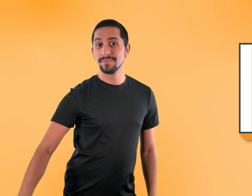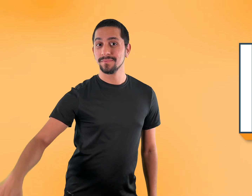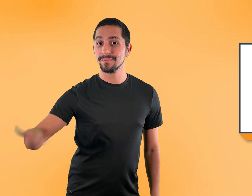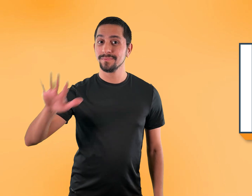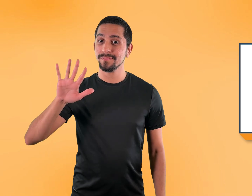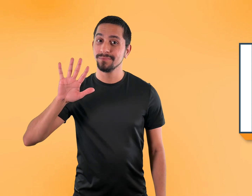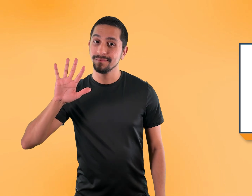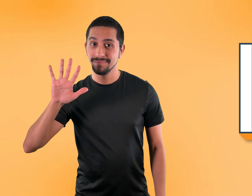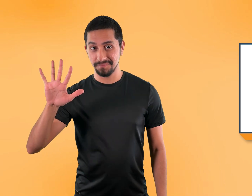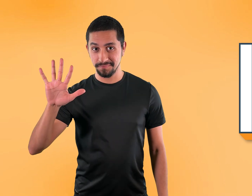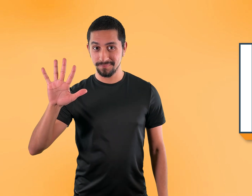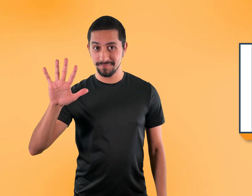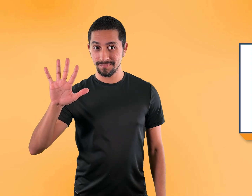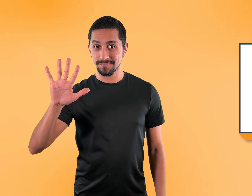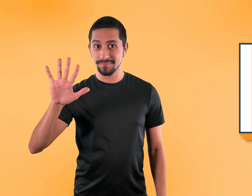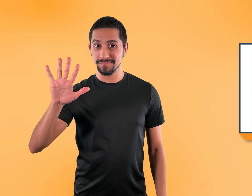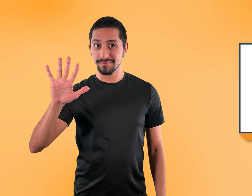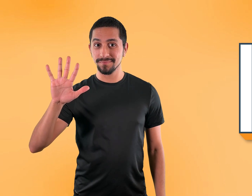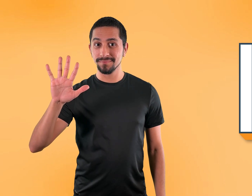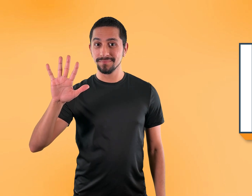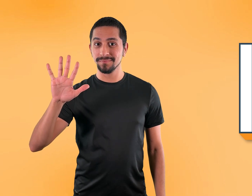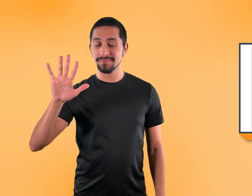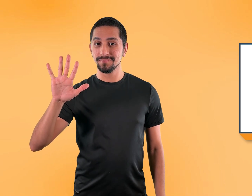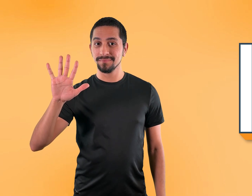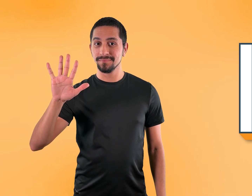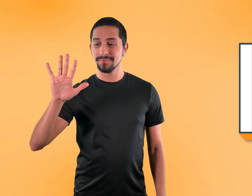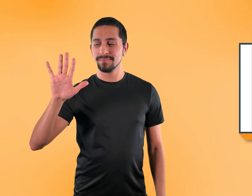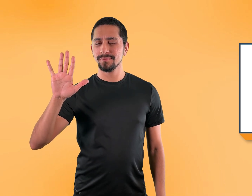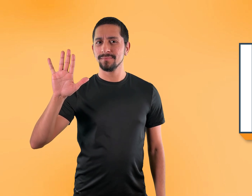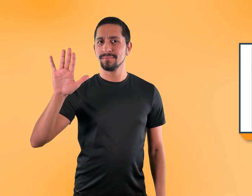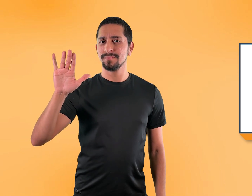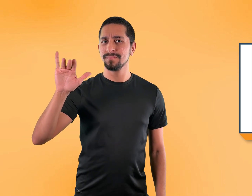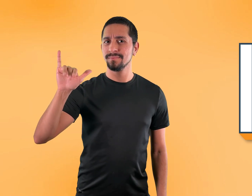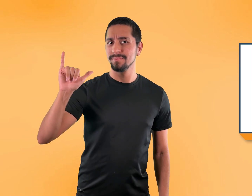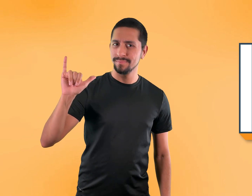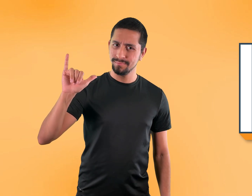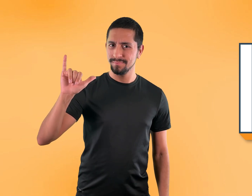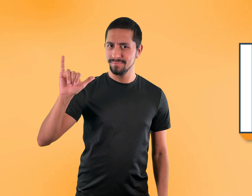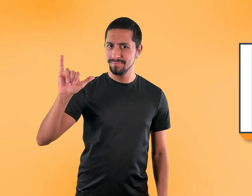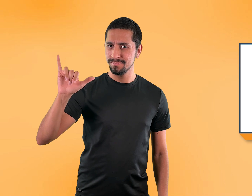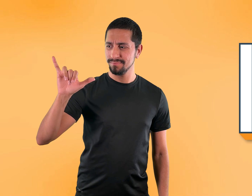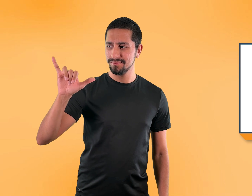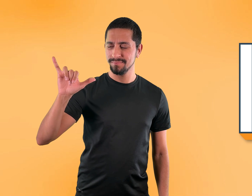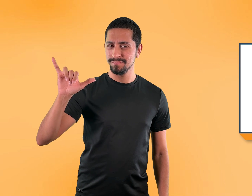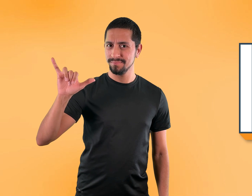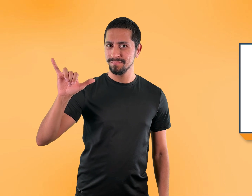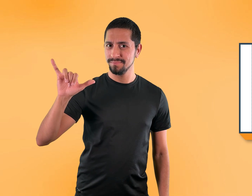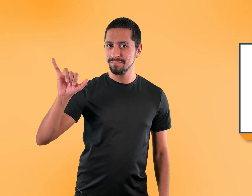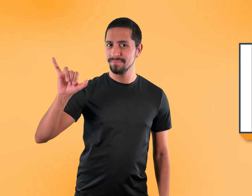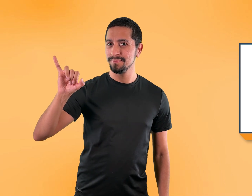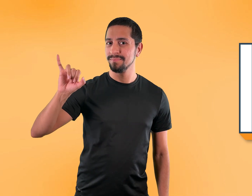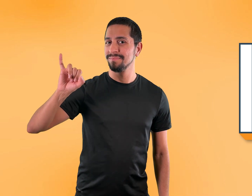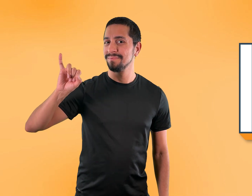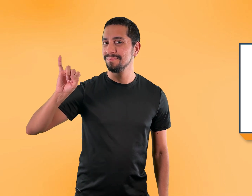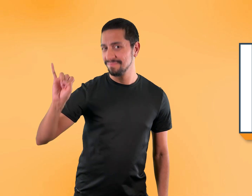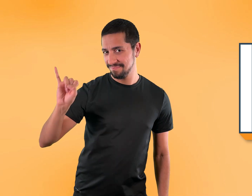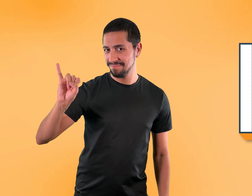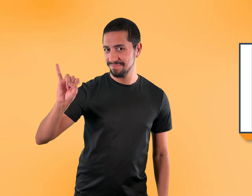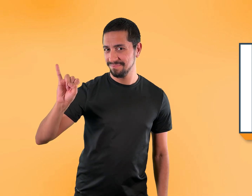Lift just your little finger up high. Keep the rest of your fingers down and your palm